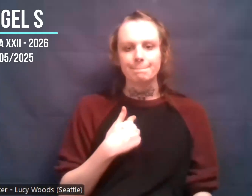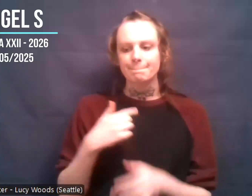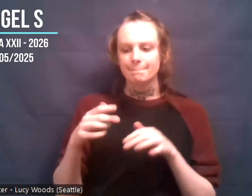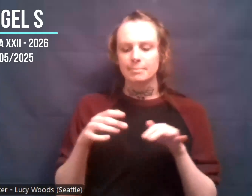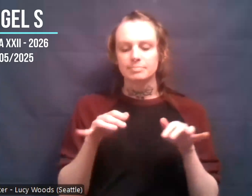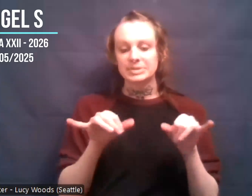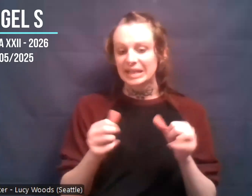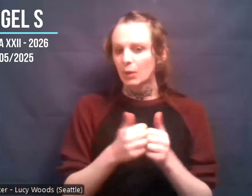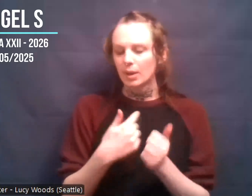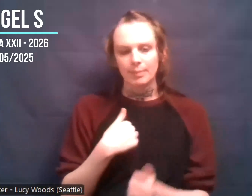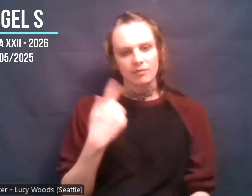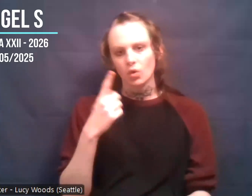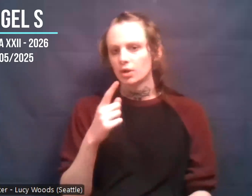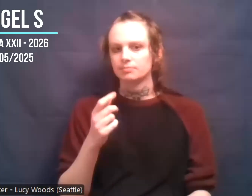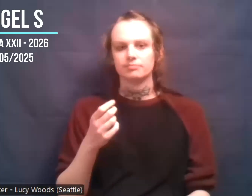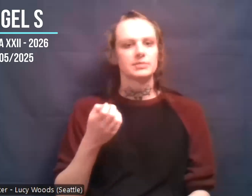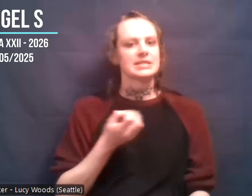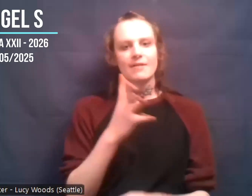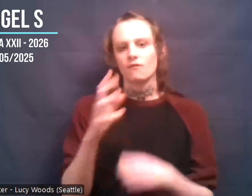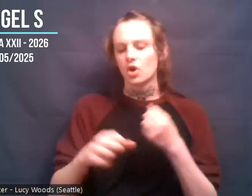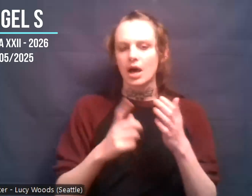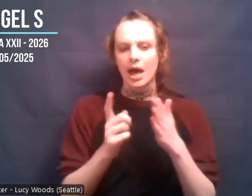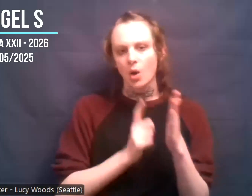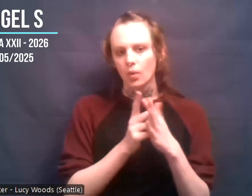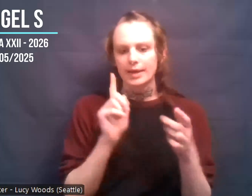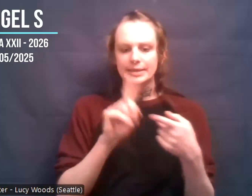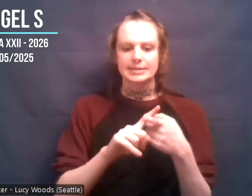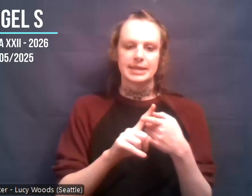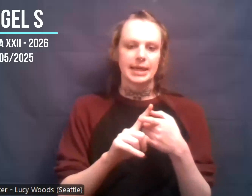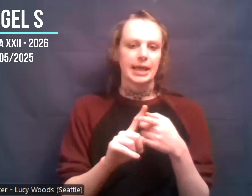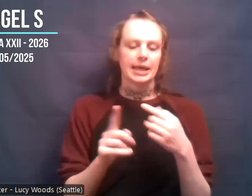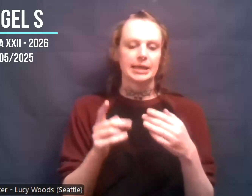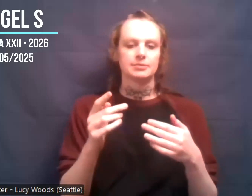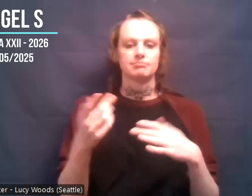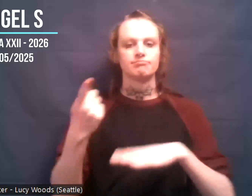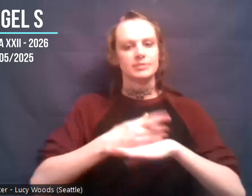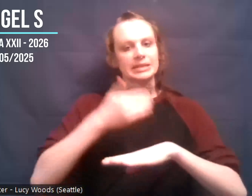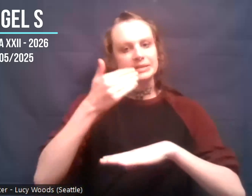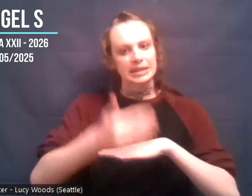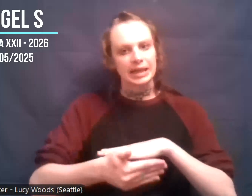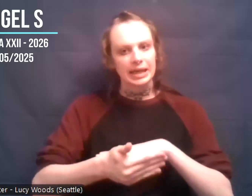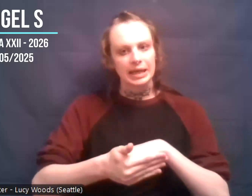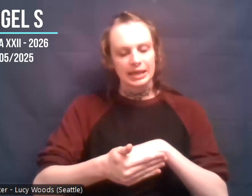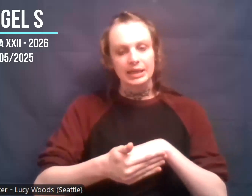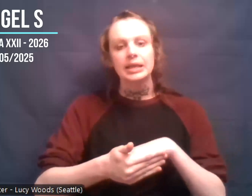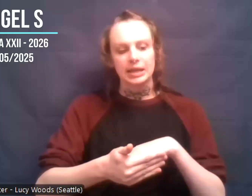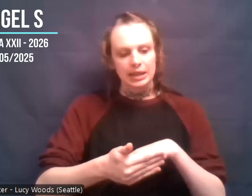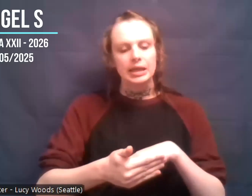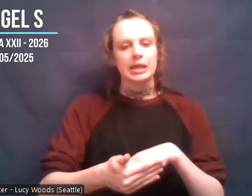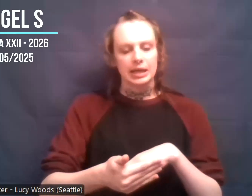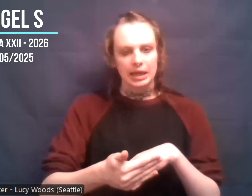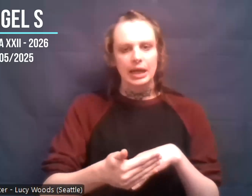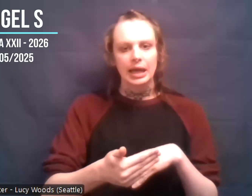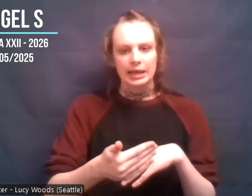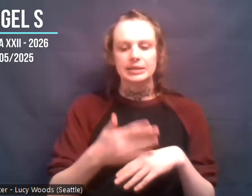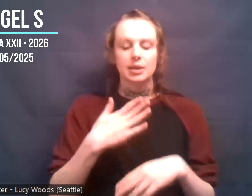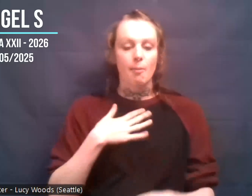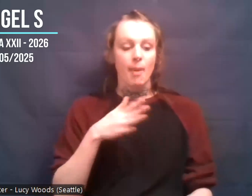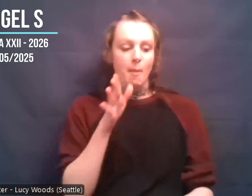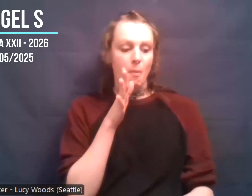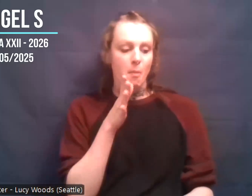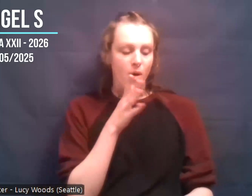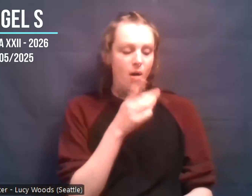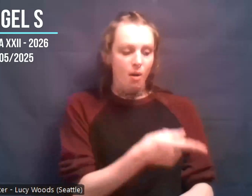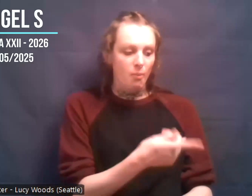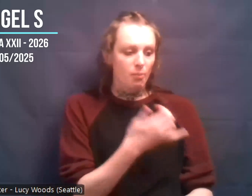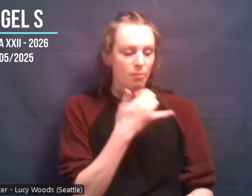I told my mom what was going on, and she told me to get in the car, and she took me to Overlook Hospital, and I